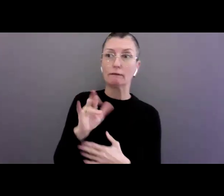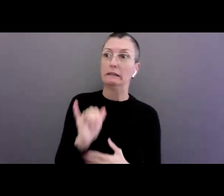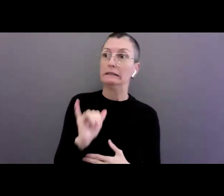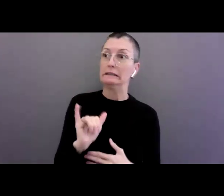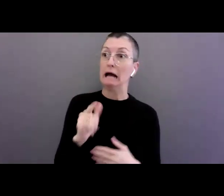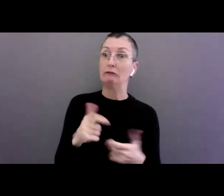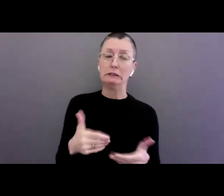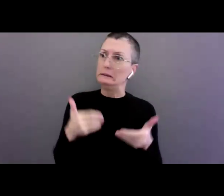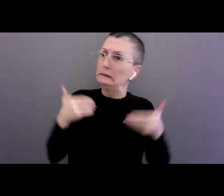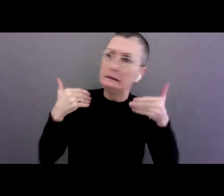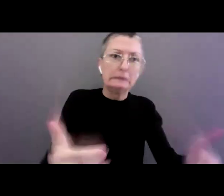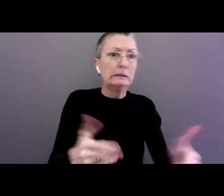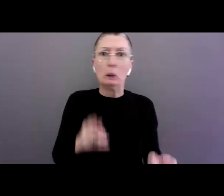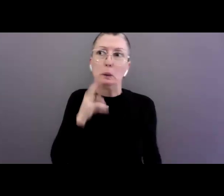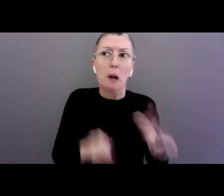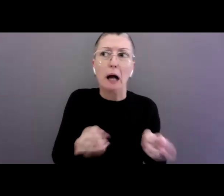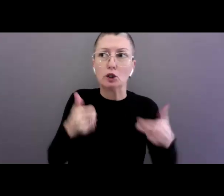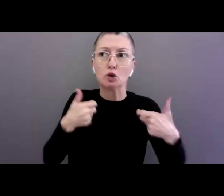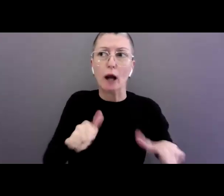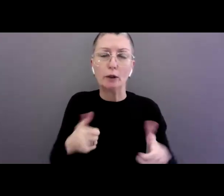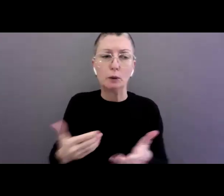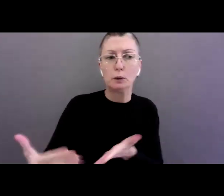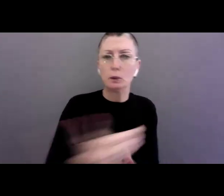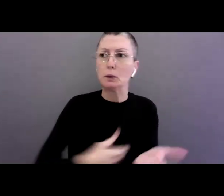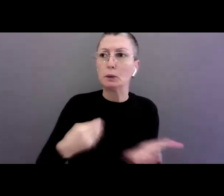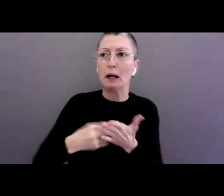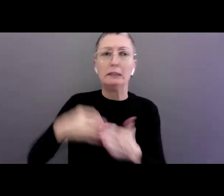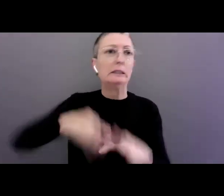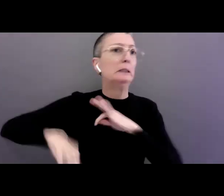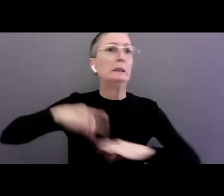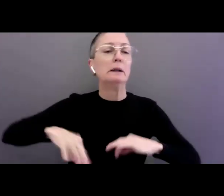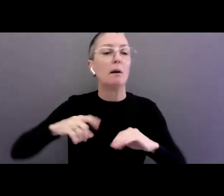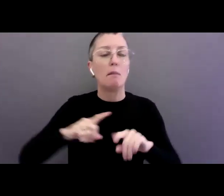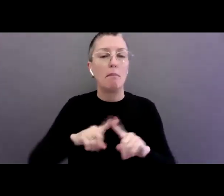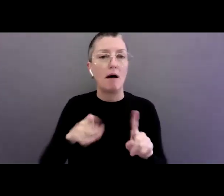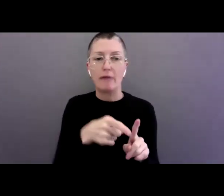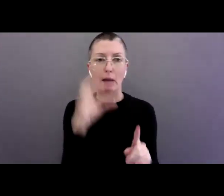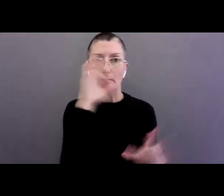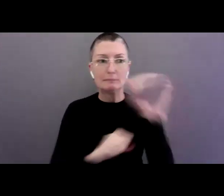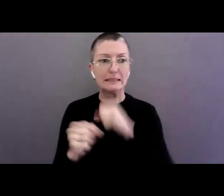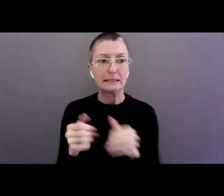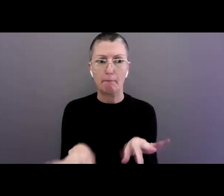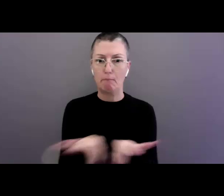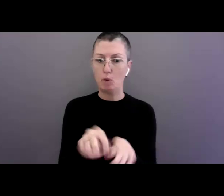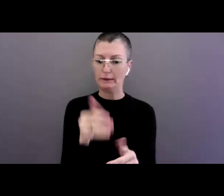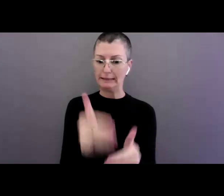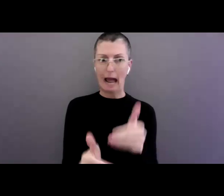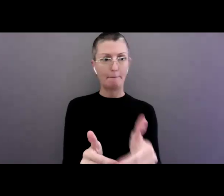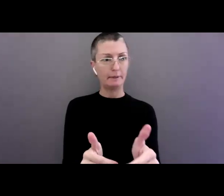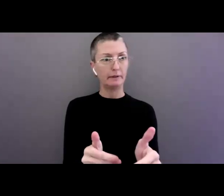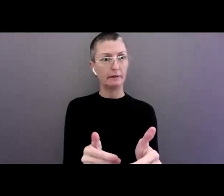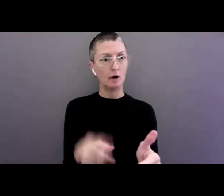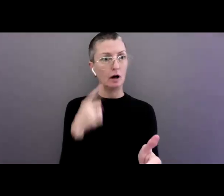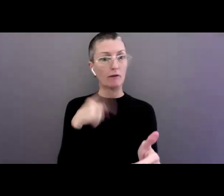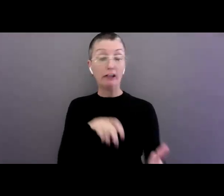big leap into rushing to try to make money, and they're skipping over these steps that are really, really important to the success of